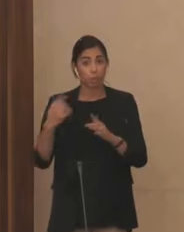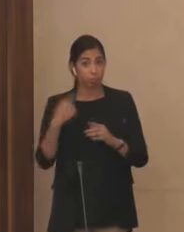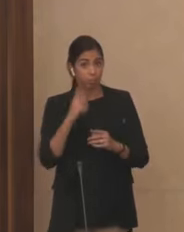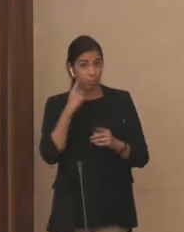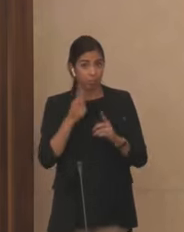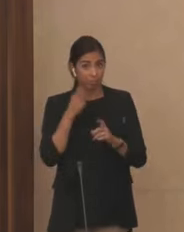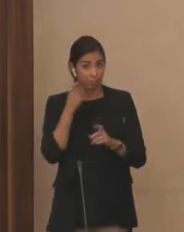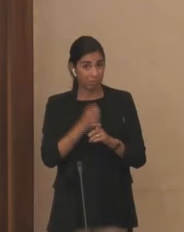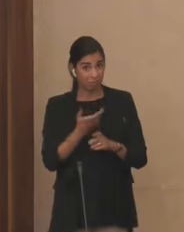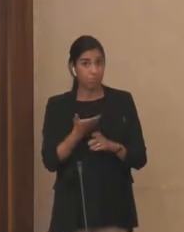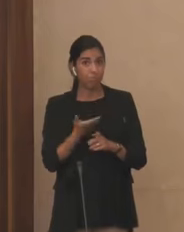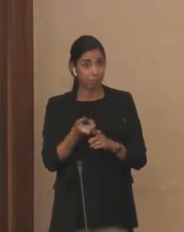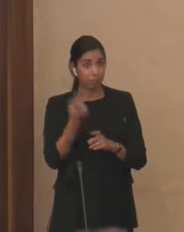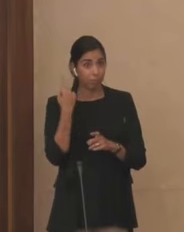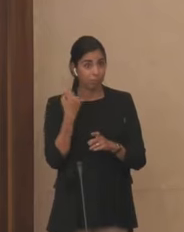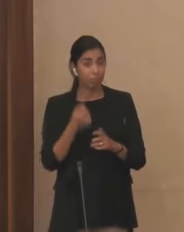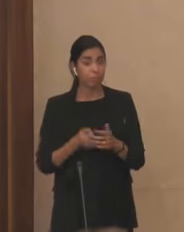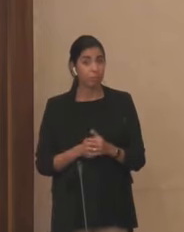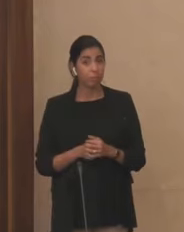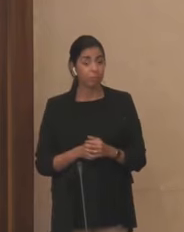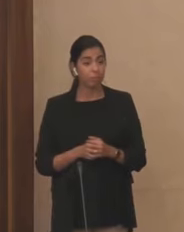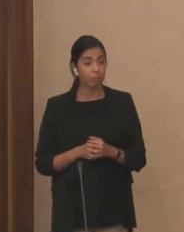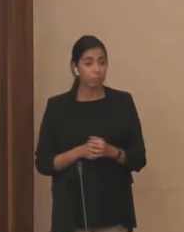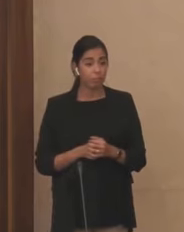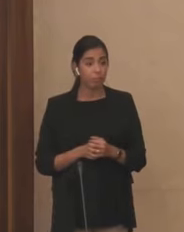the beginning. So